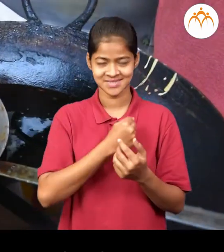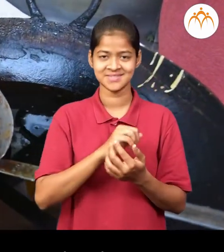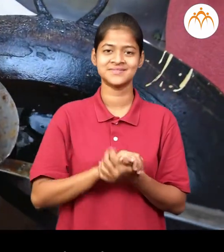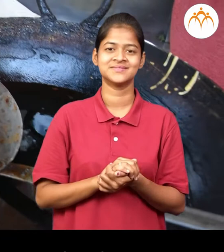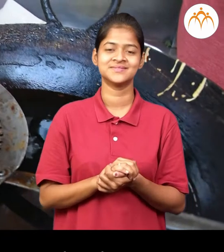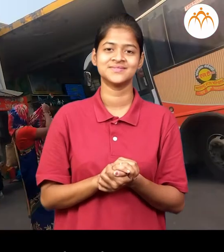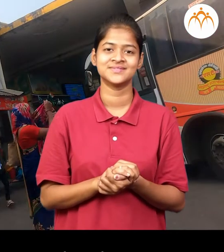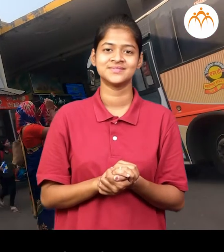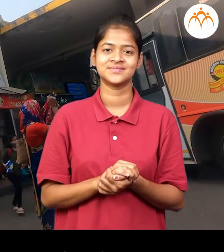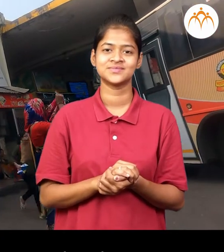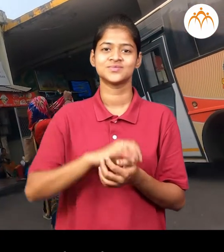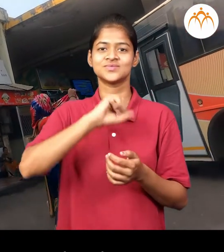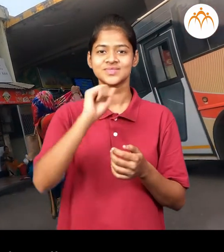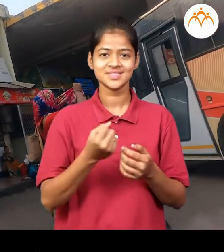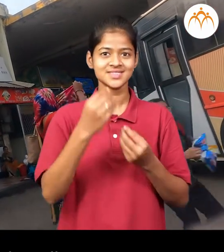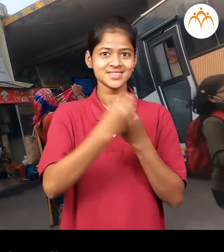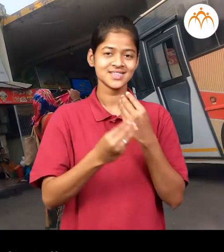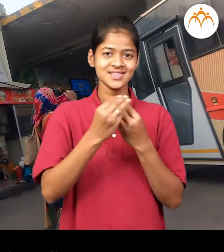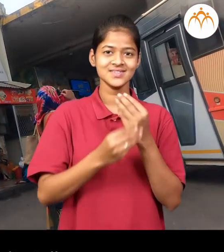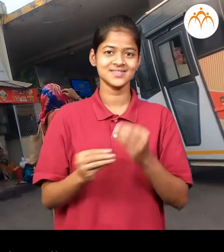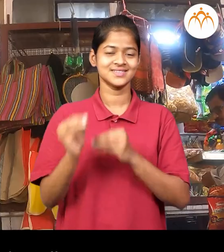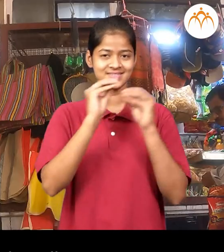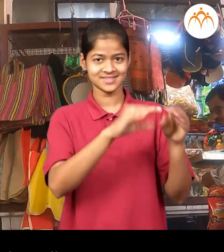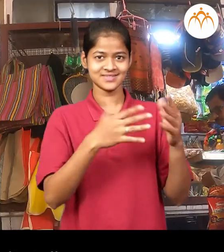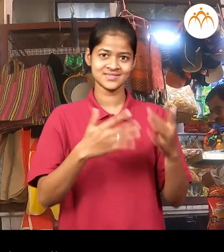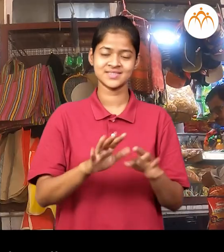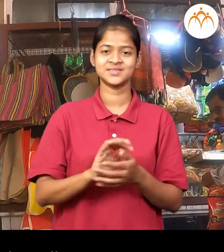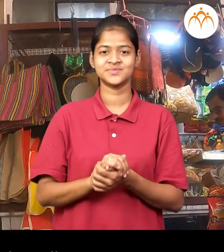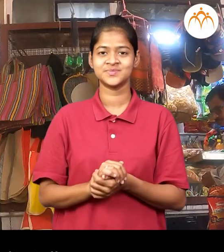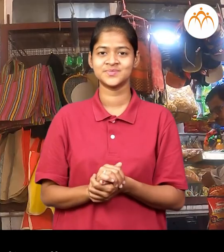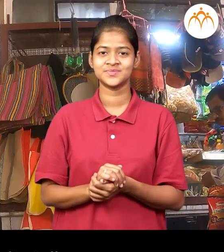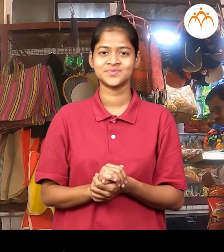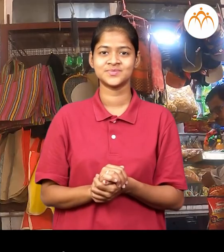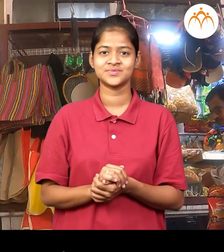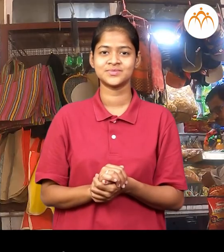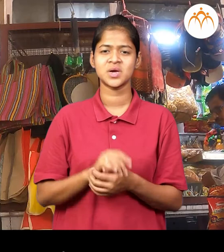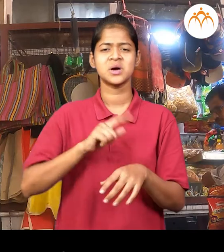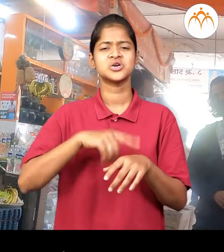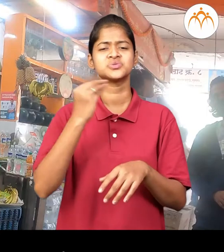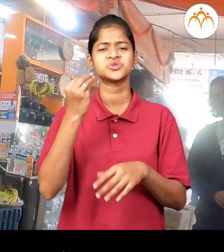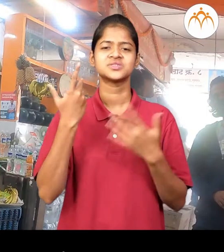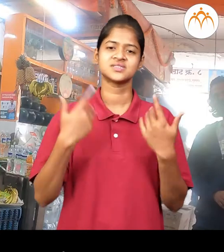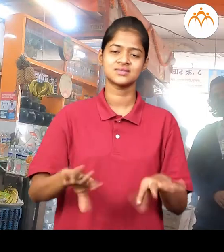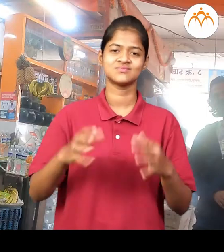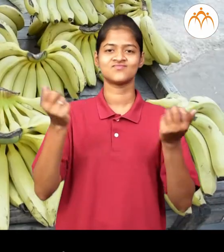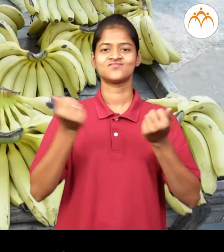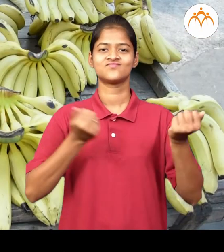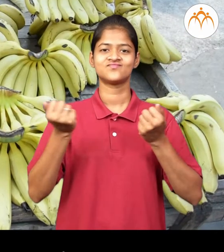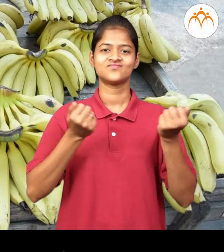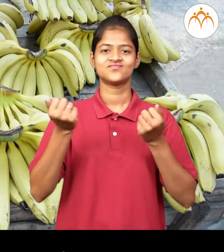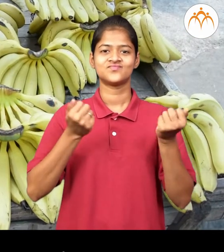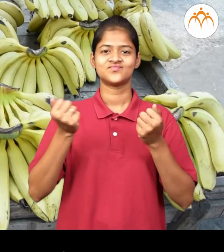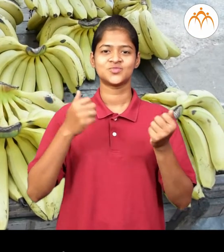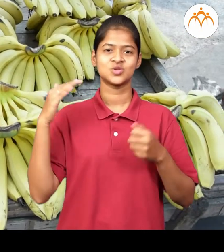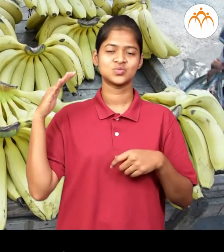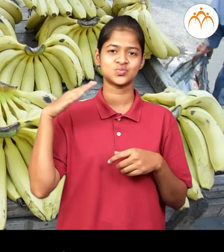and vada pav. There was a fruit stall. Sumed's father bought